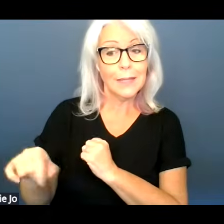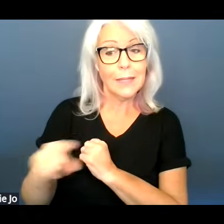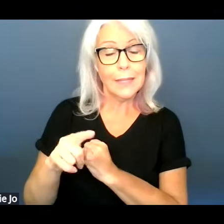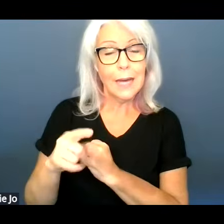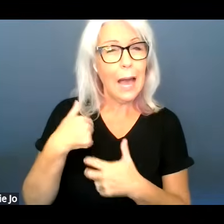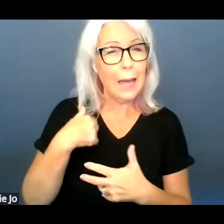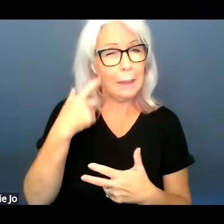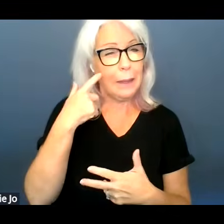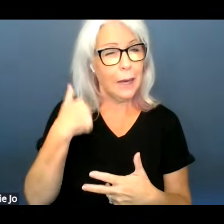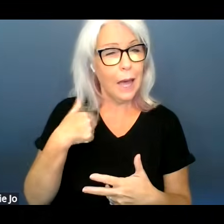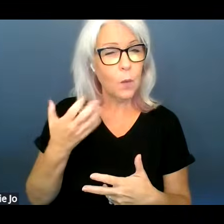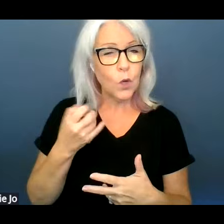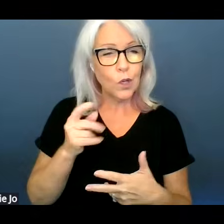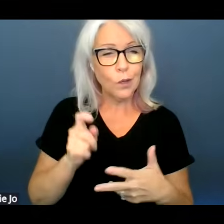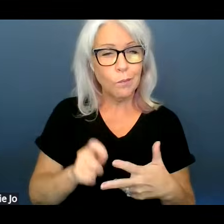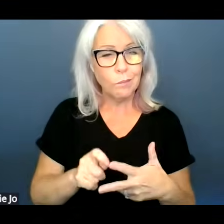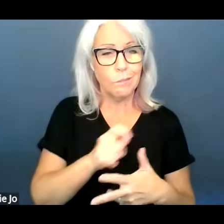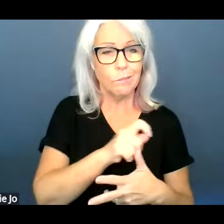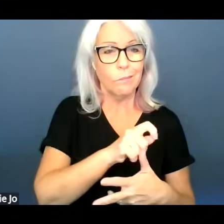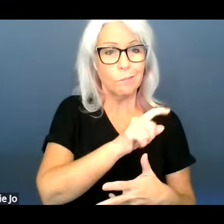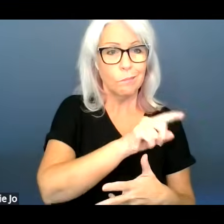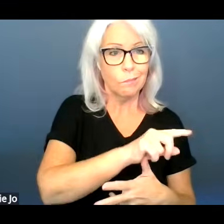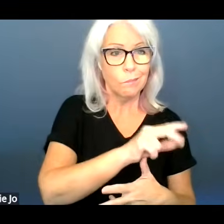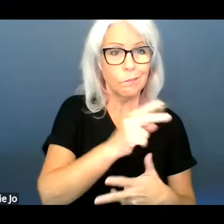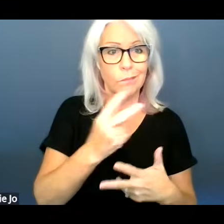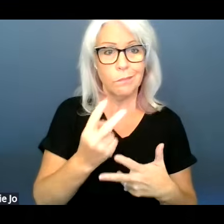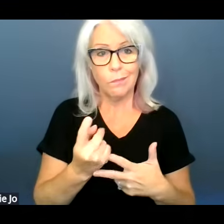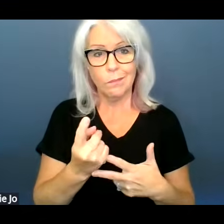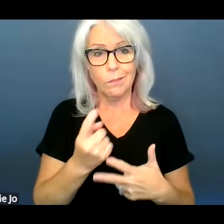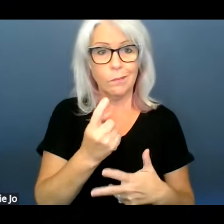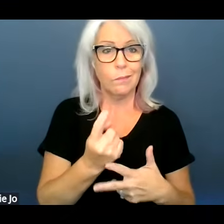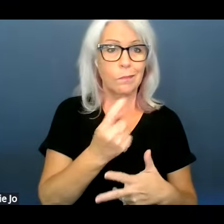your concern. I understand the board's concern.